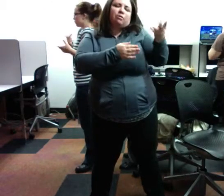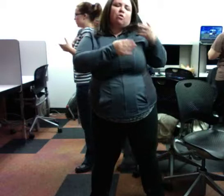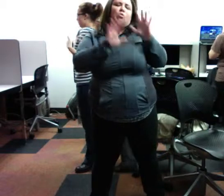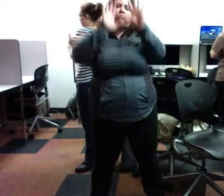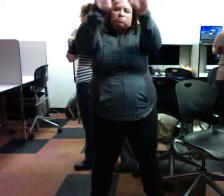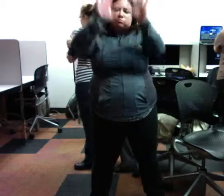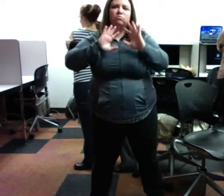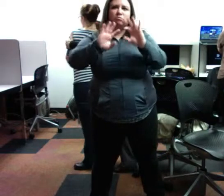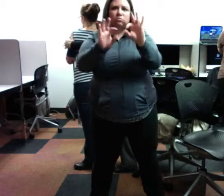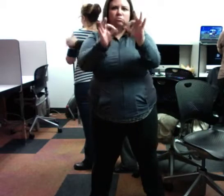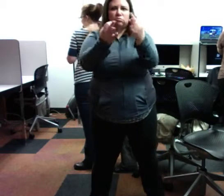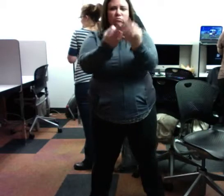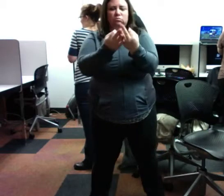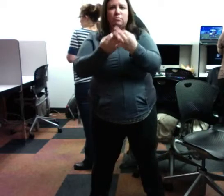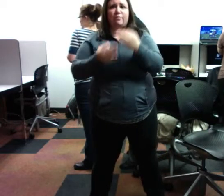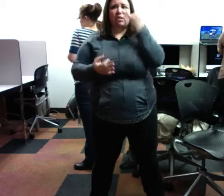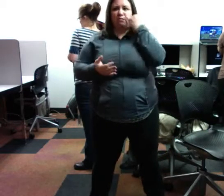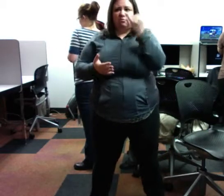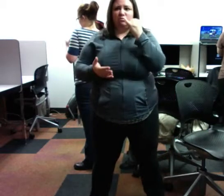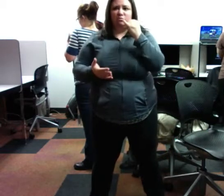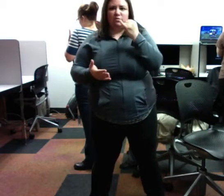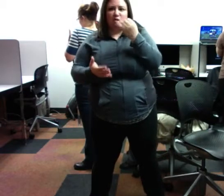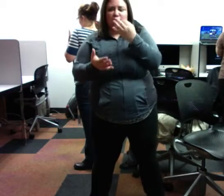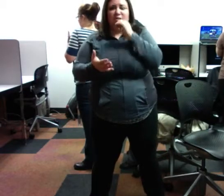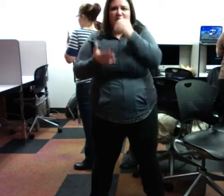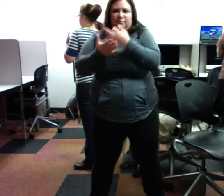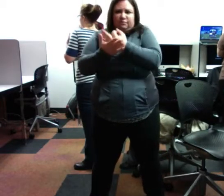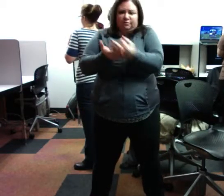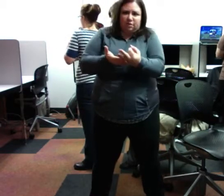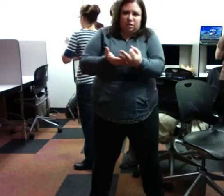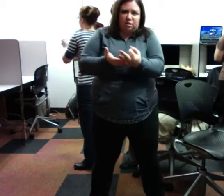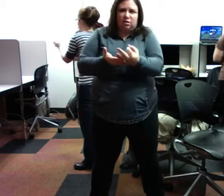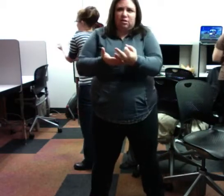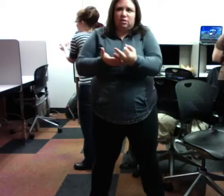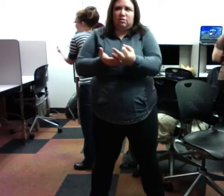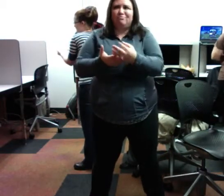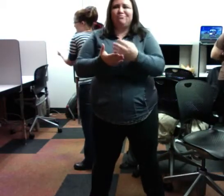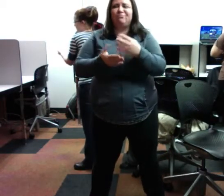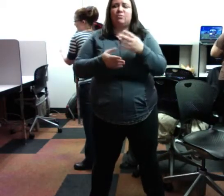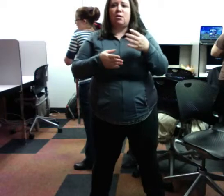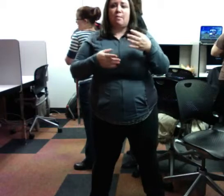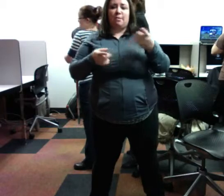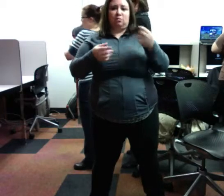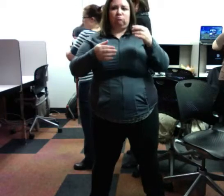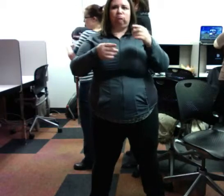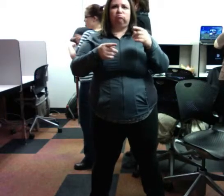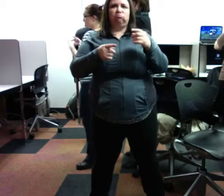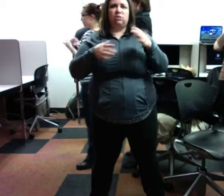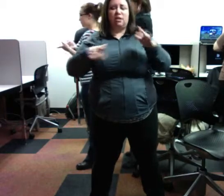have happened if I hadn't been fired from Apple. It was awful tasting medicine, but I guess the patient needed it.